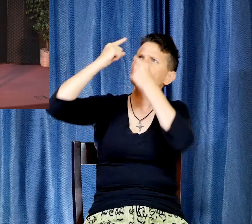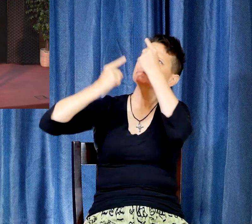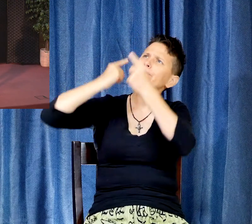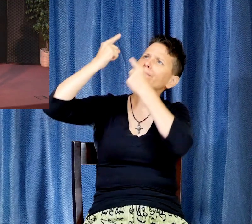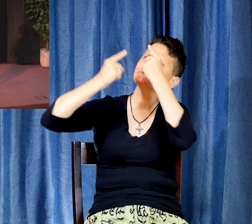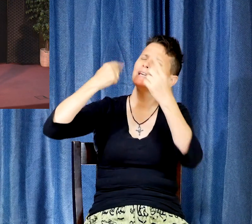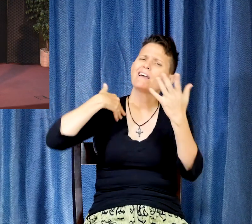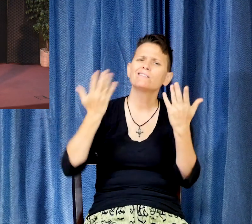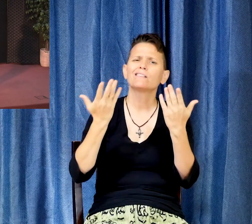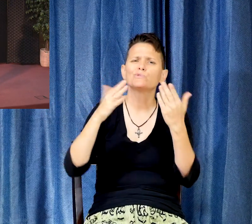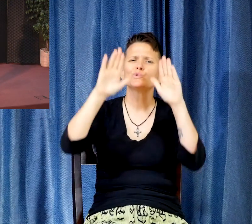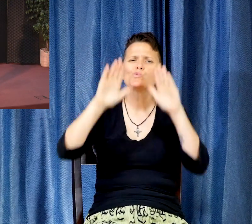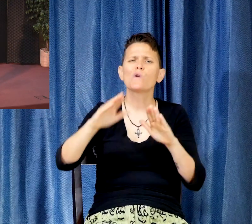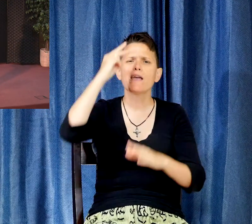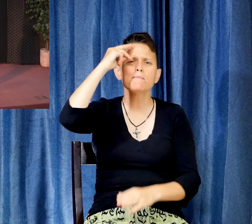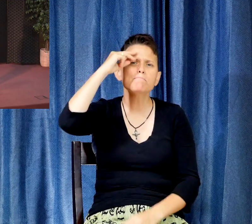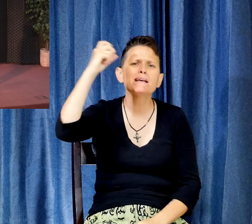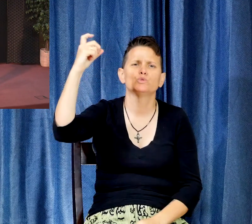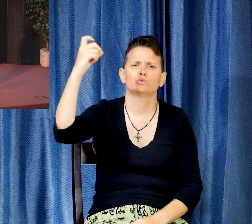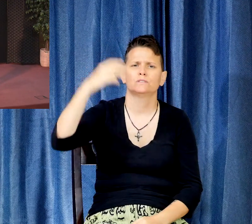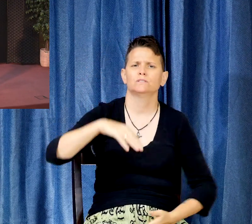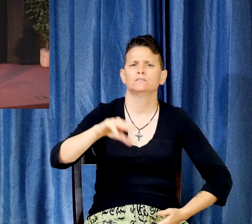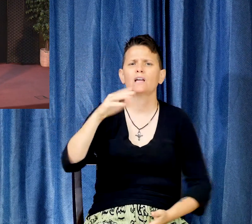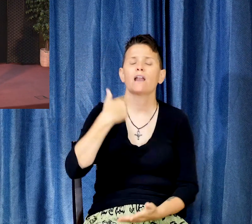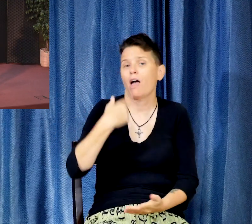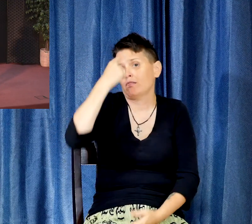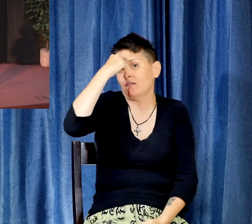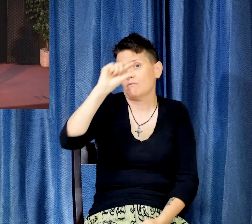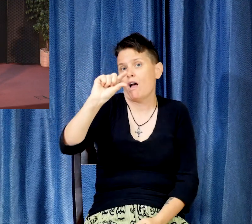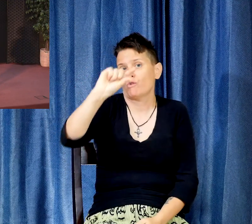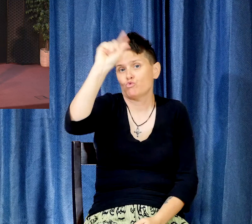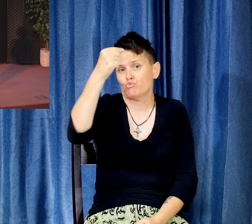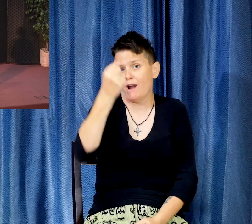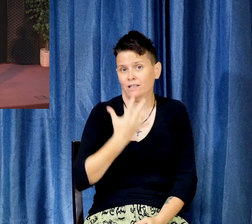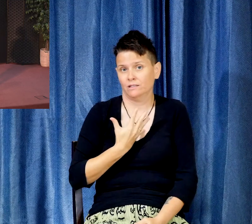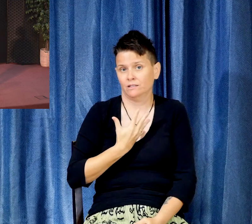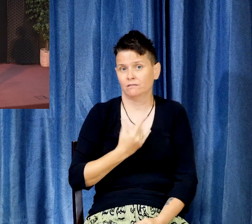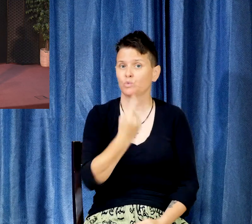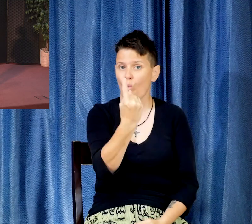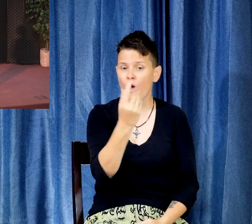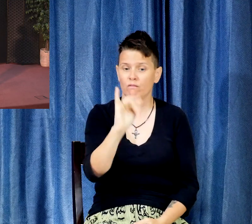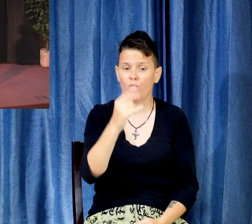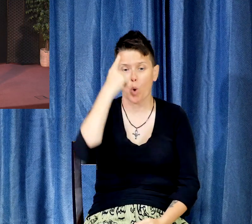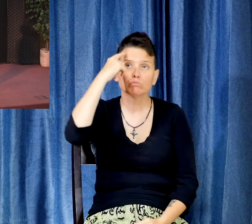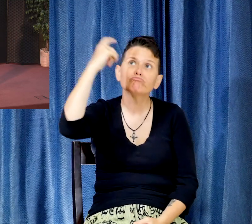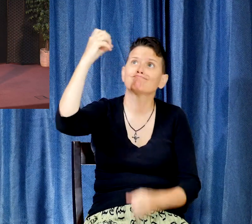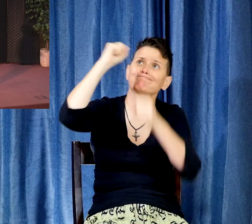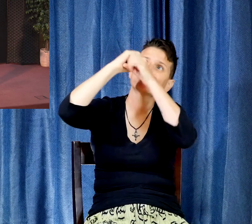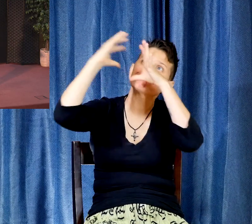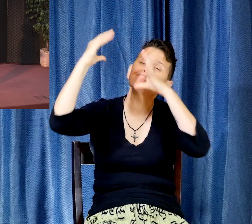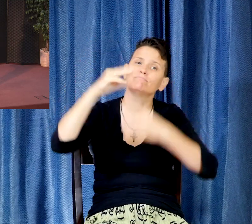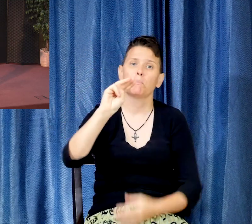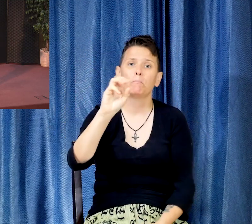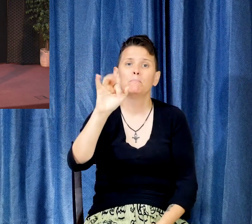and I believe that grace is one of those mysteries as well. And I ask you today to really consider that